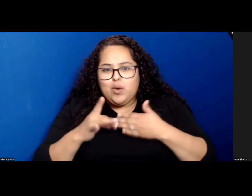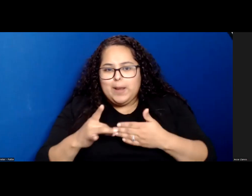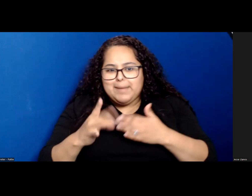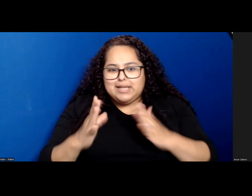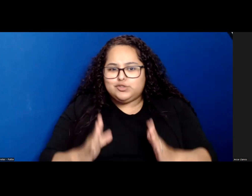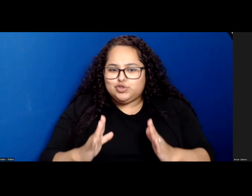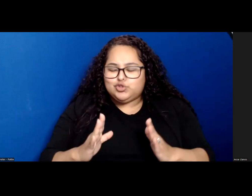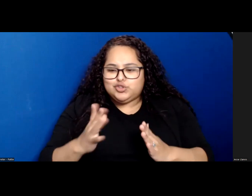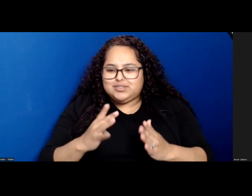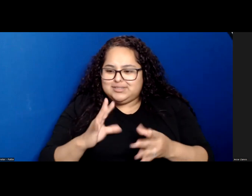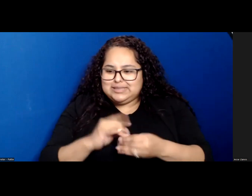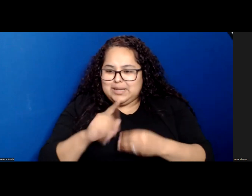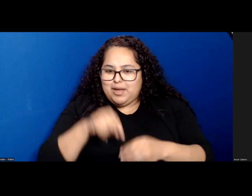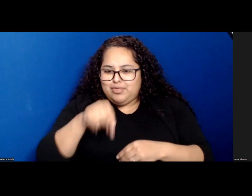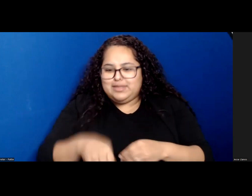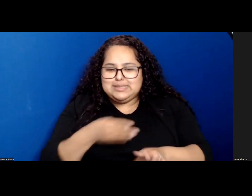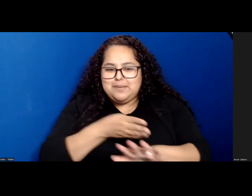us on this pathway.